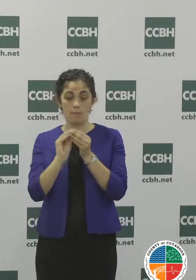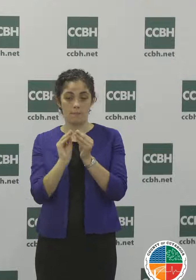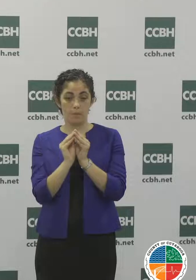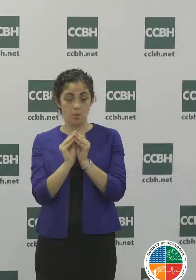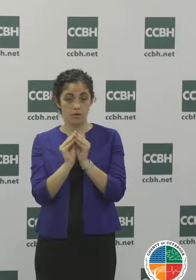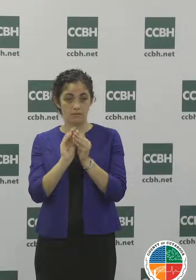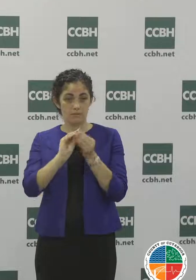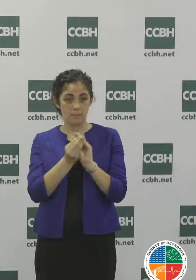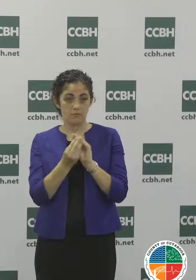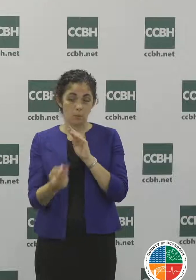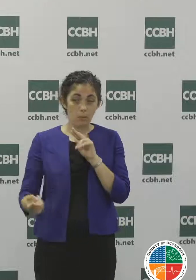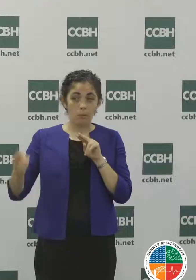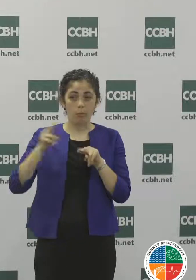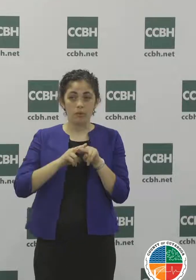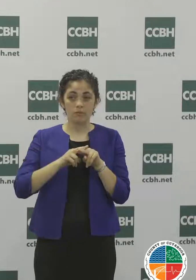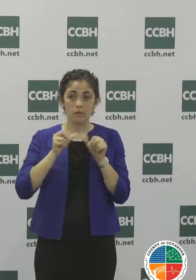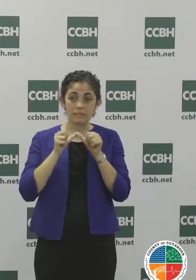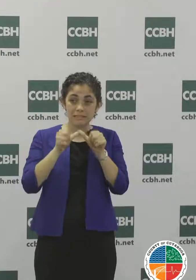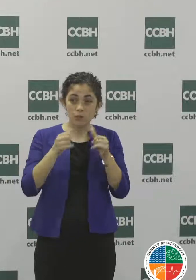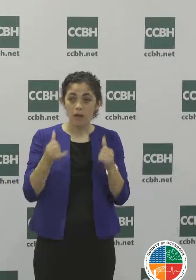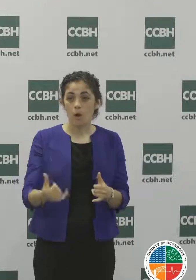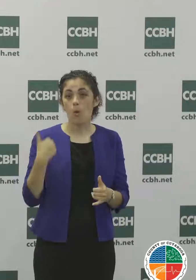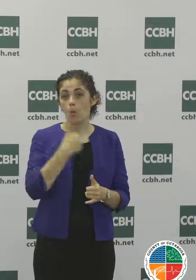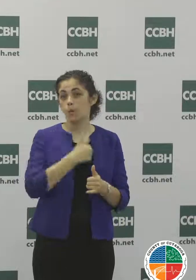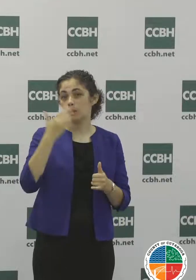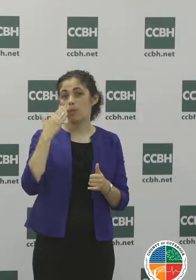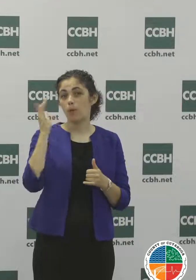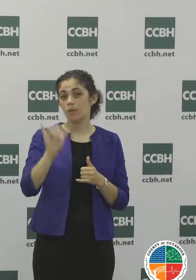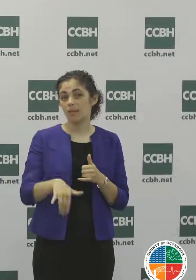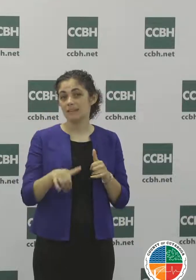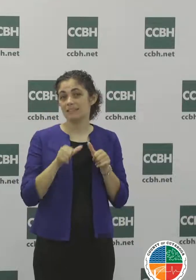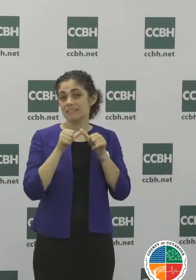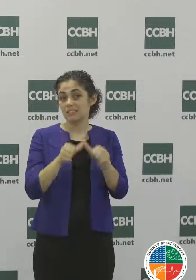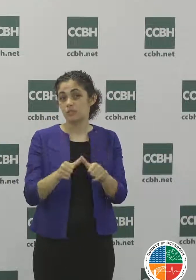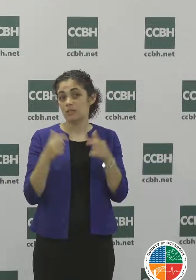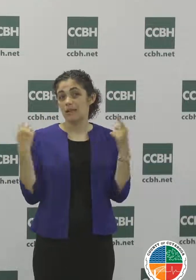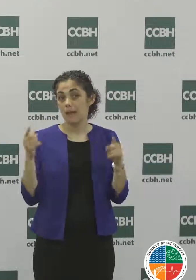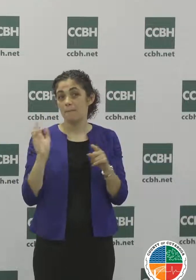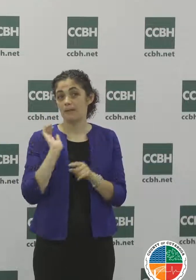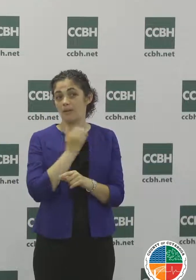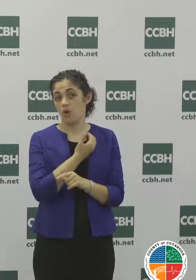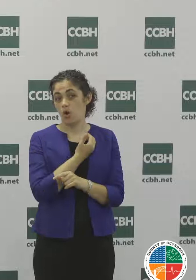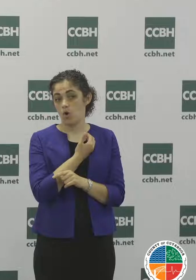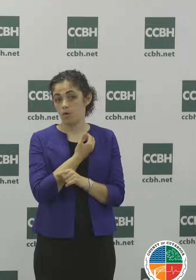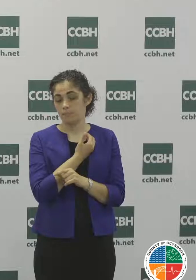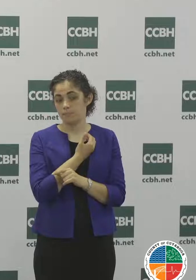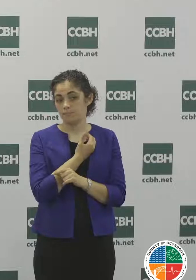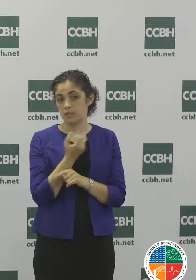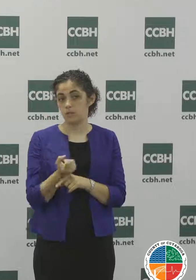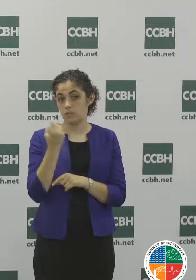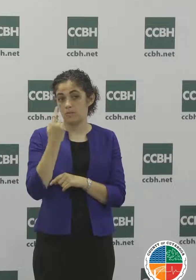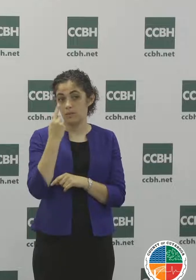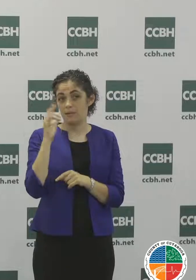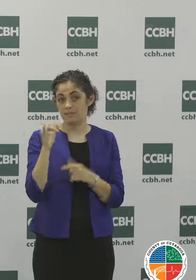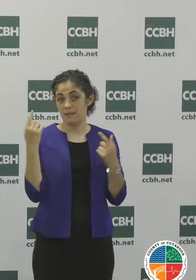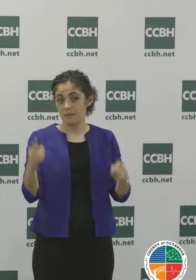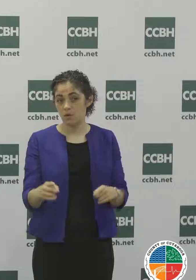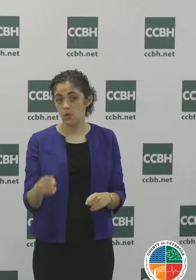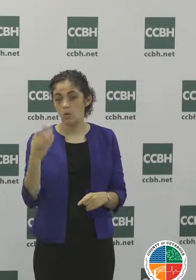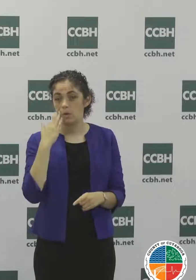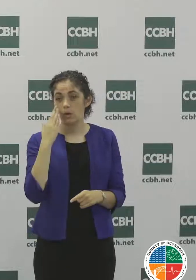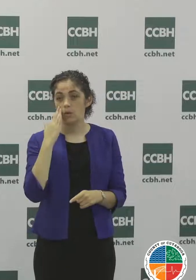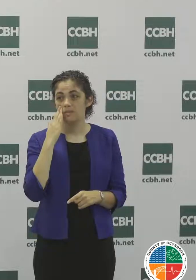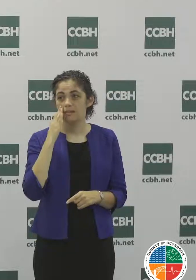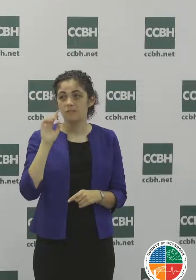saving lives. And so going forward, we know that that's still a tool in our toolbox that we need to maintain. It is the first